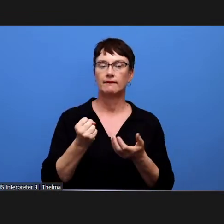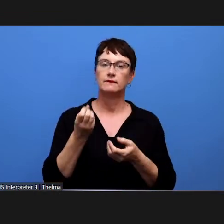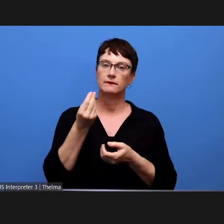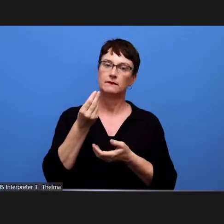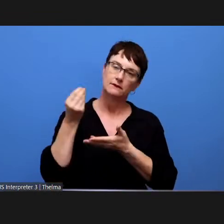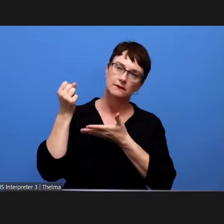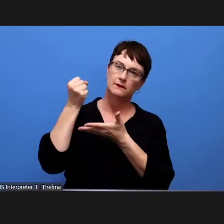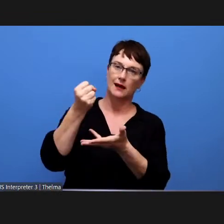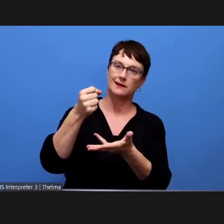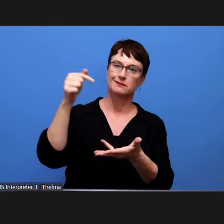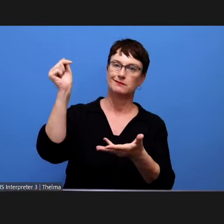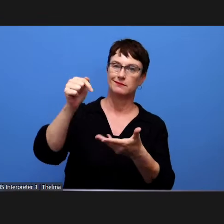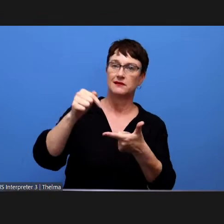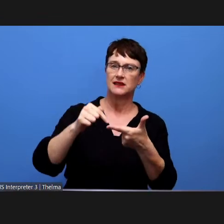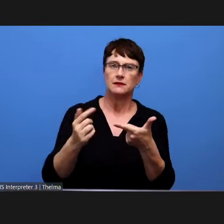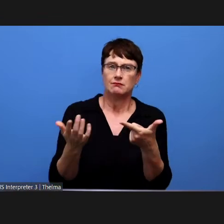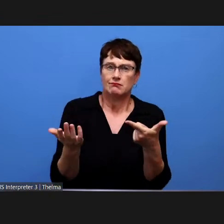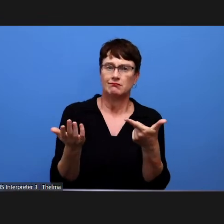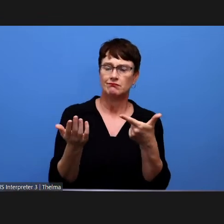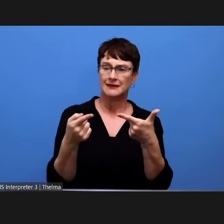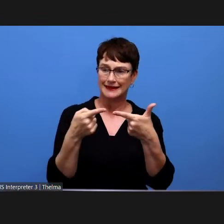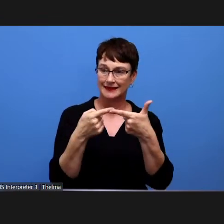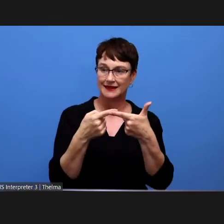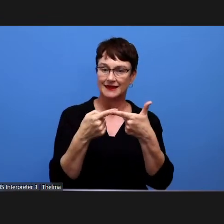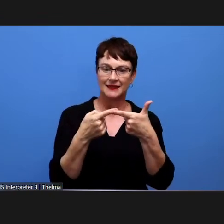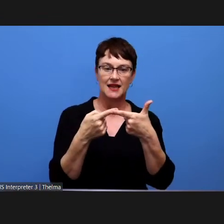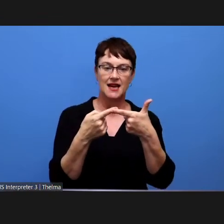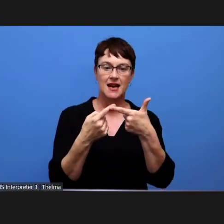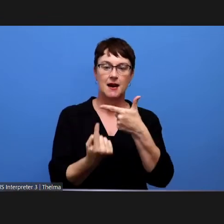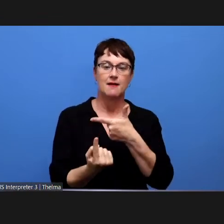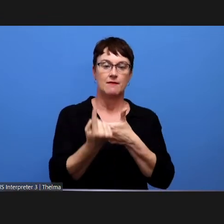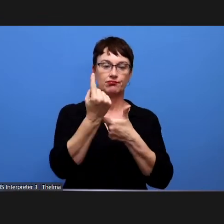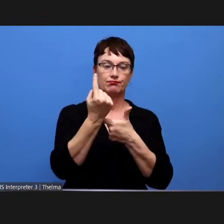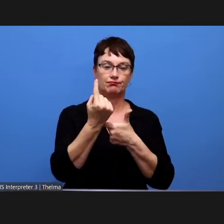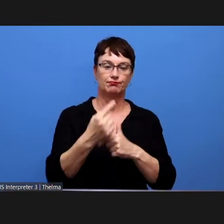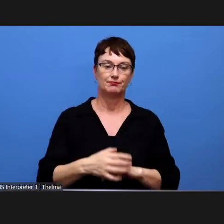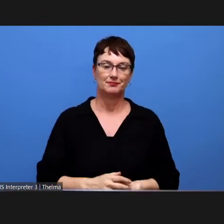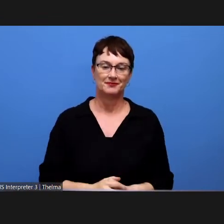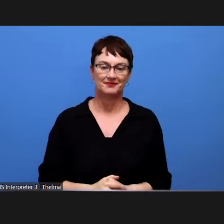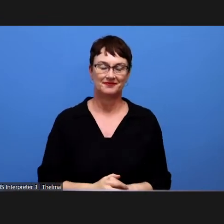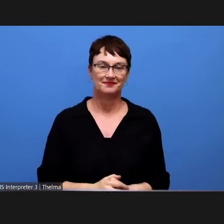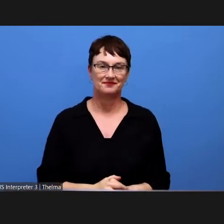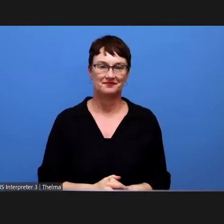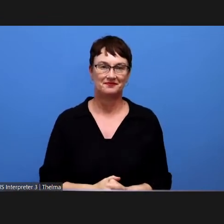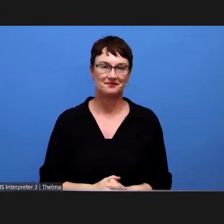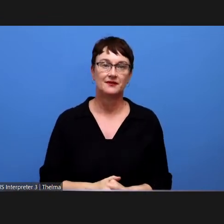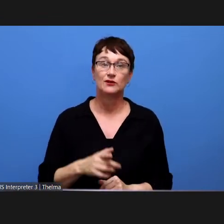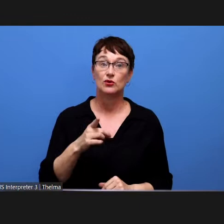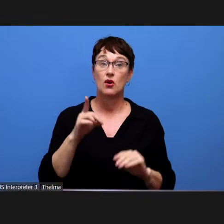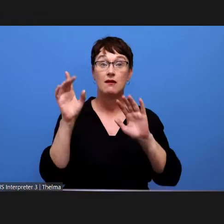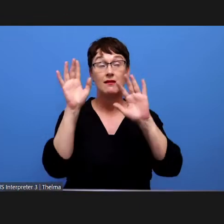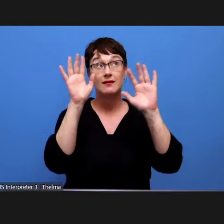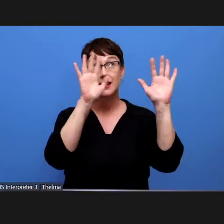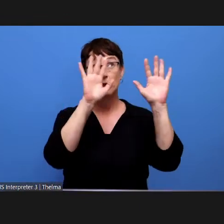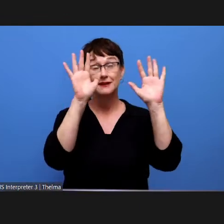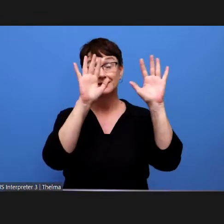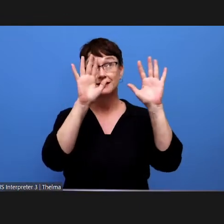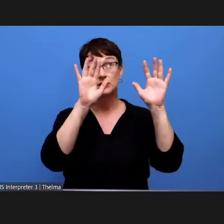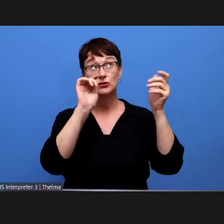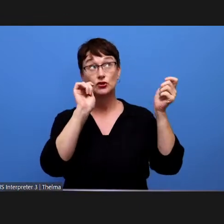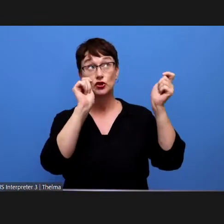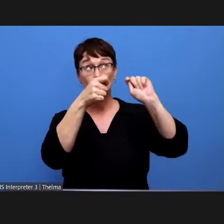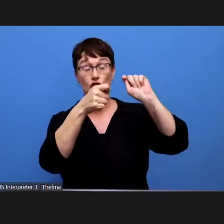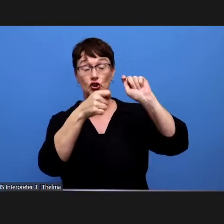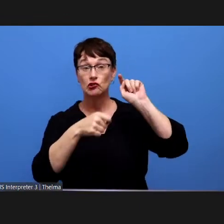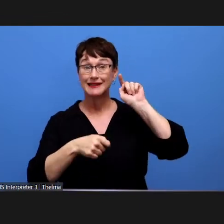the suggestion was to promote strengthen the climate change financing discussion to support